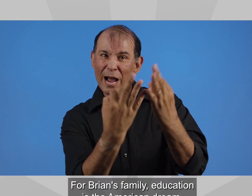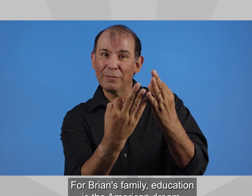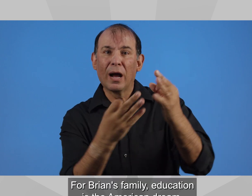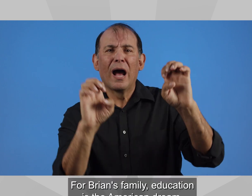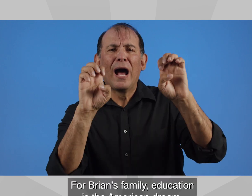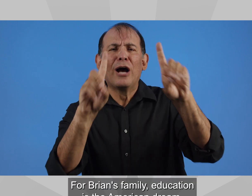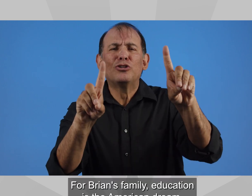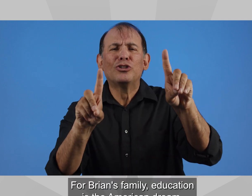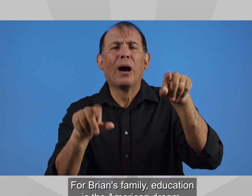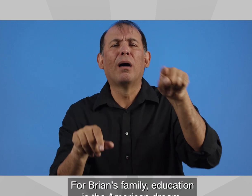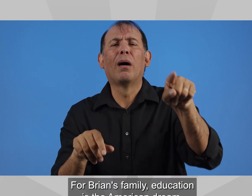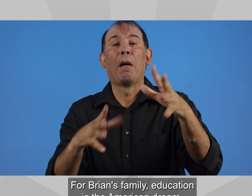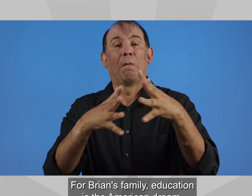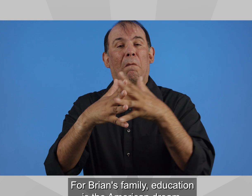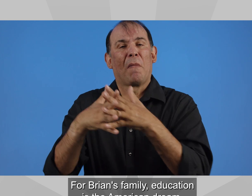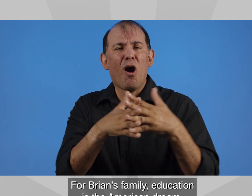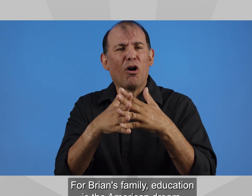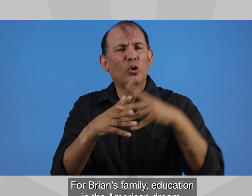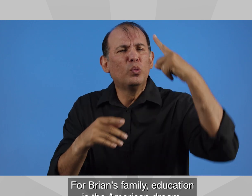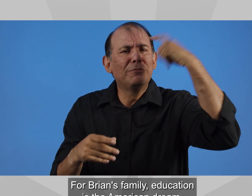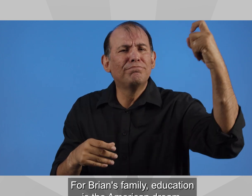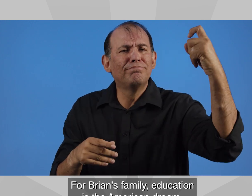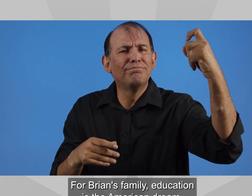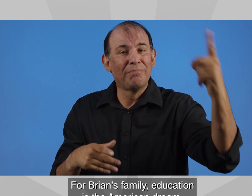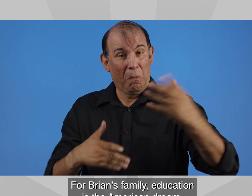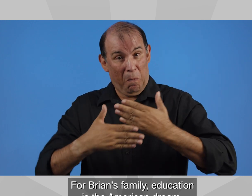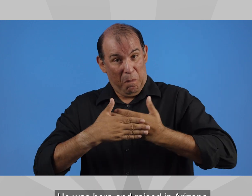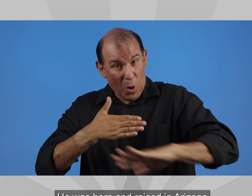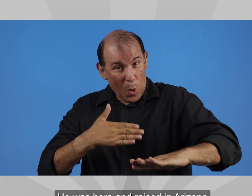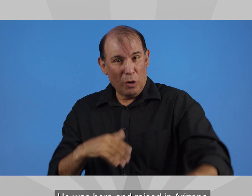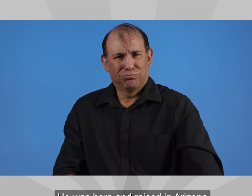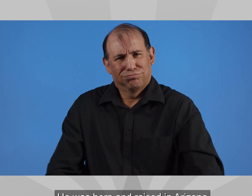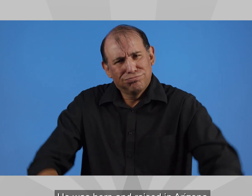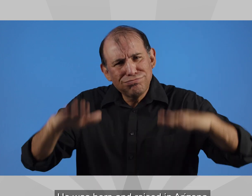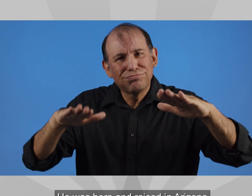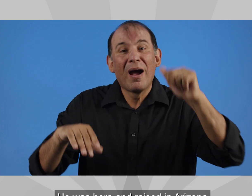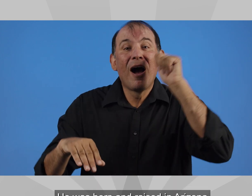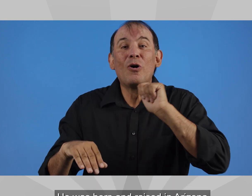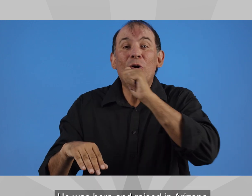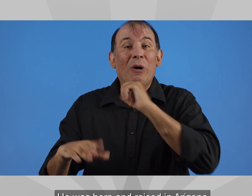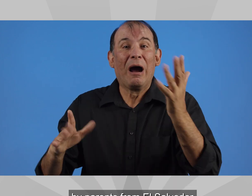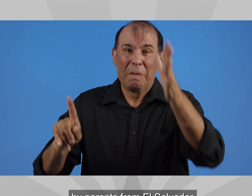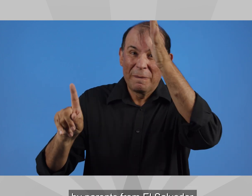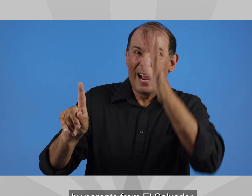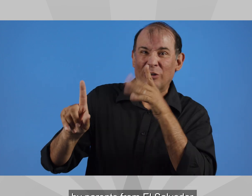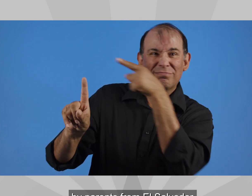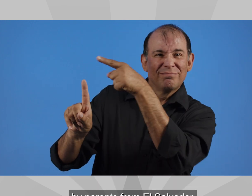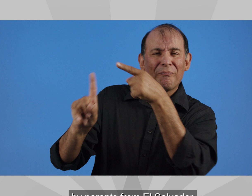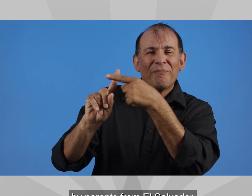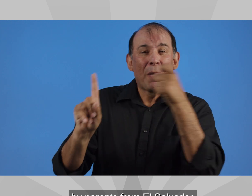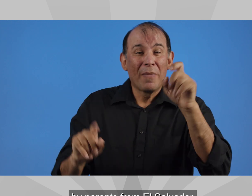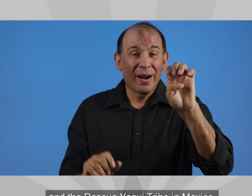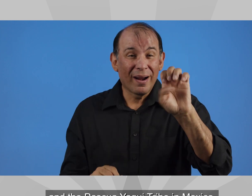For Brian's family, education is the American dream. He was born and raised in Arizona by parents from